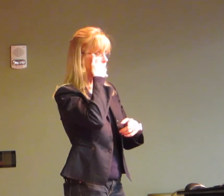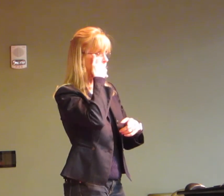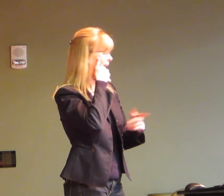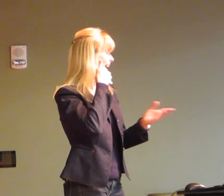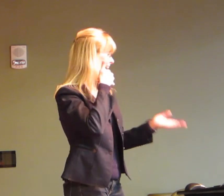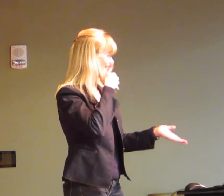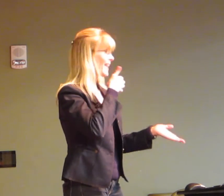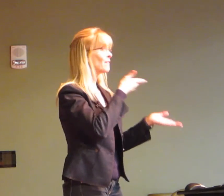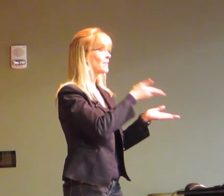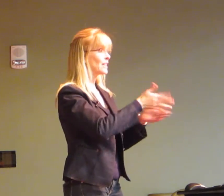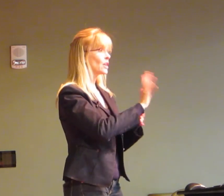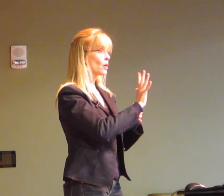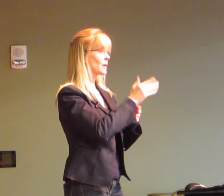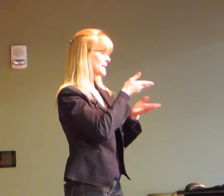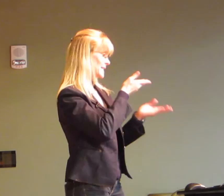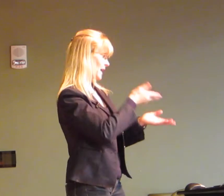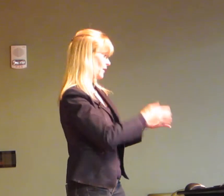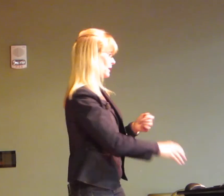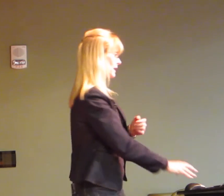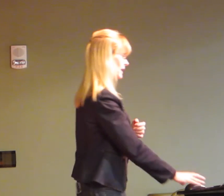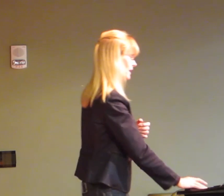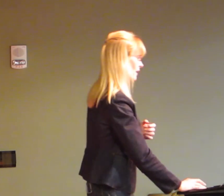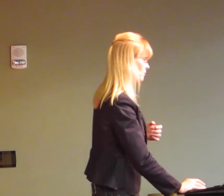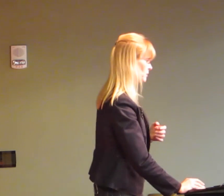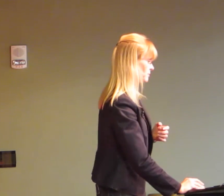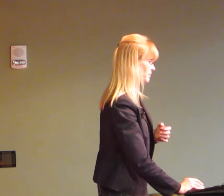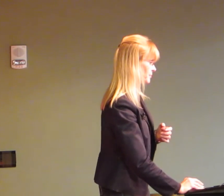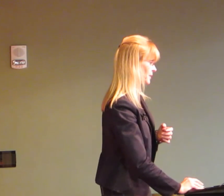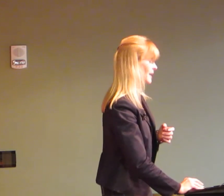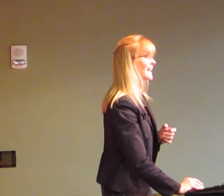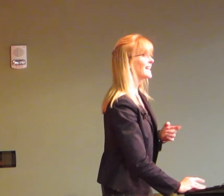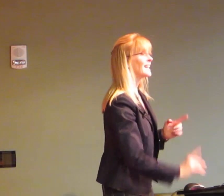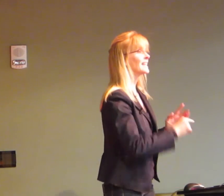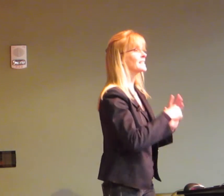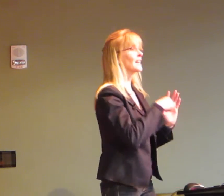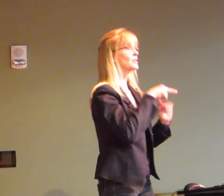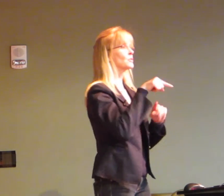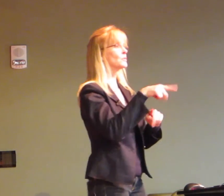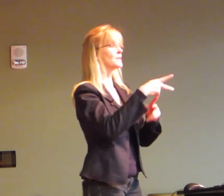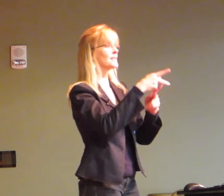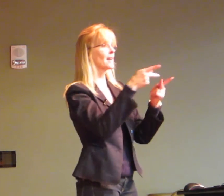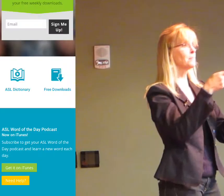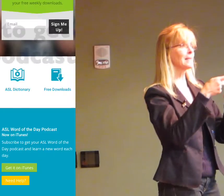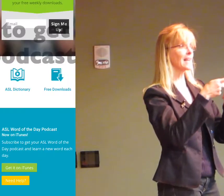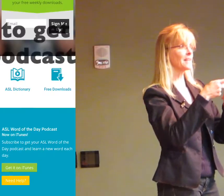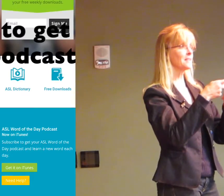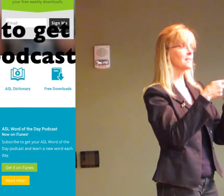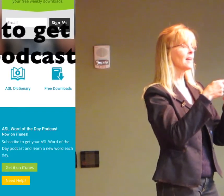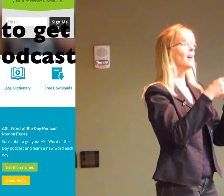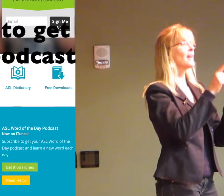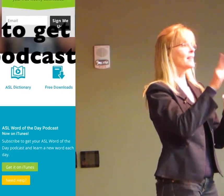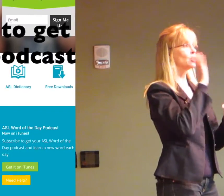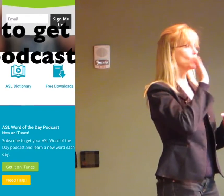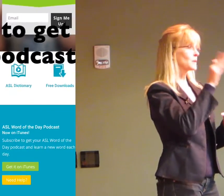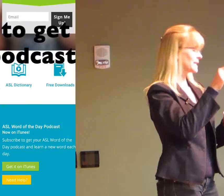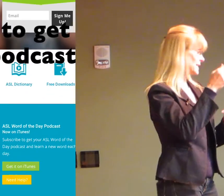phone. And that video is there. Need help? It takes you to the same place that you will